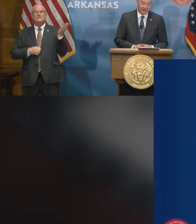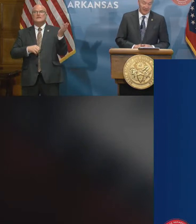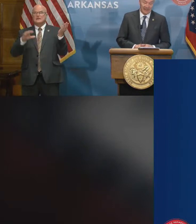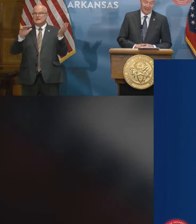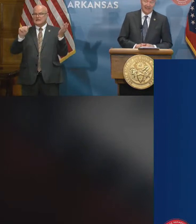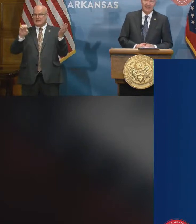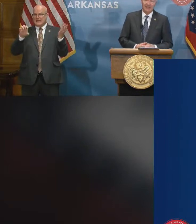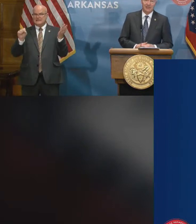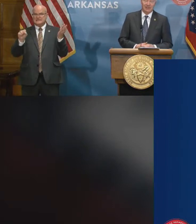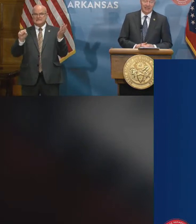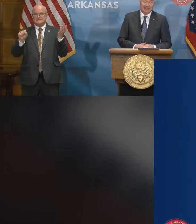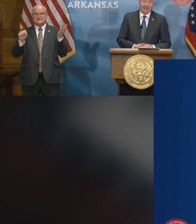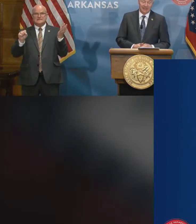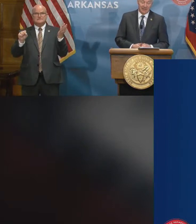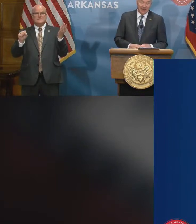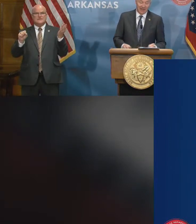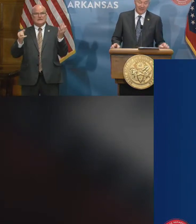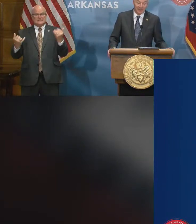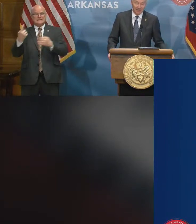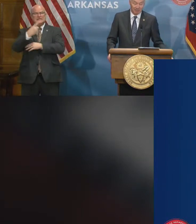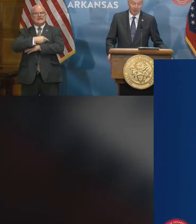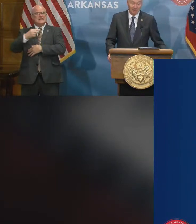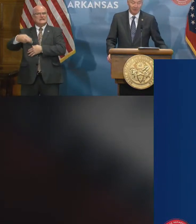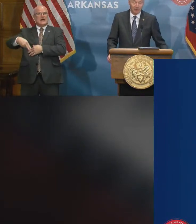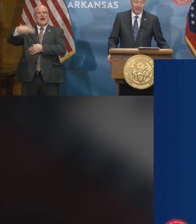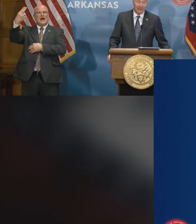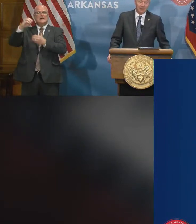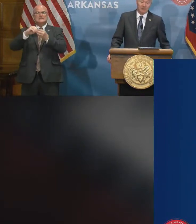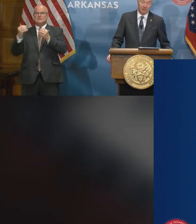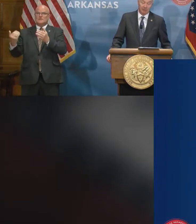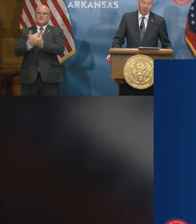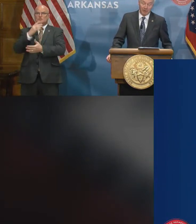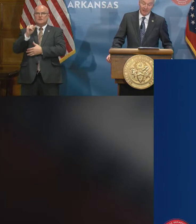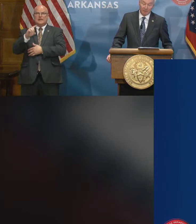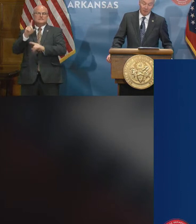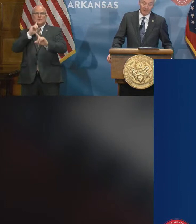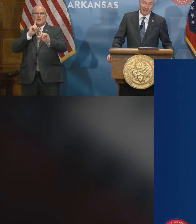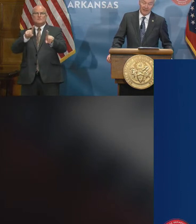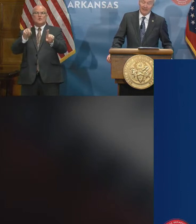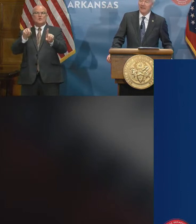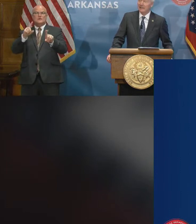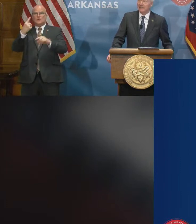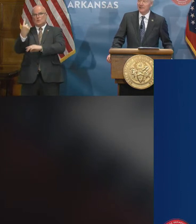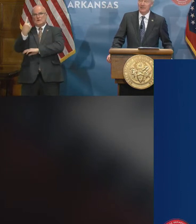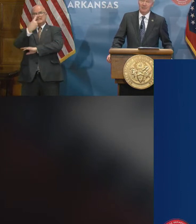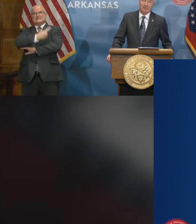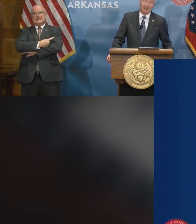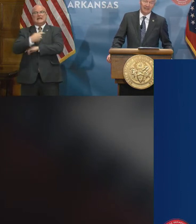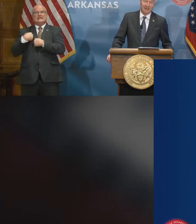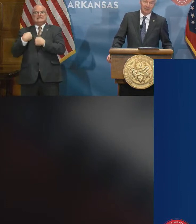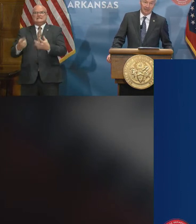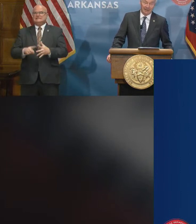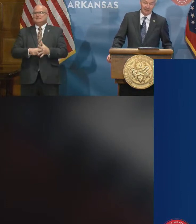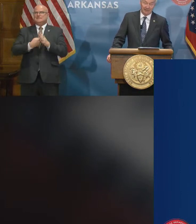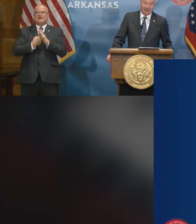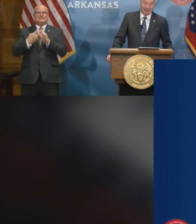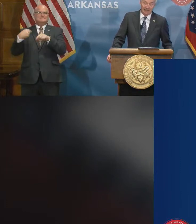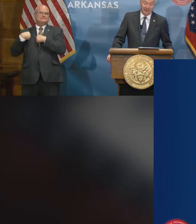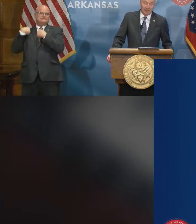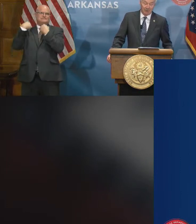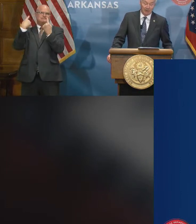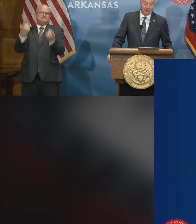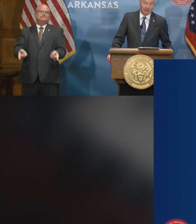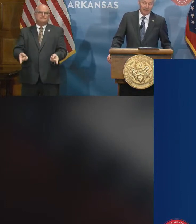of cases, yes, today is the highest number of new cases reported in one day since the beginning of the